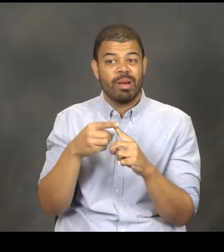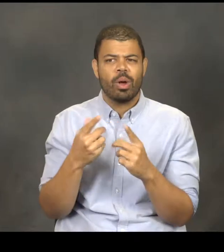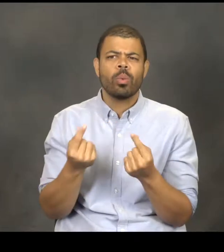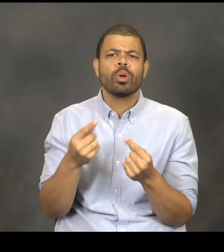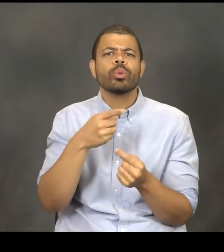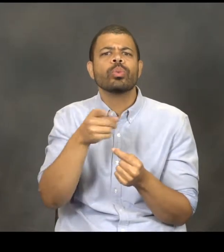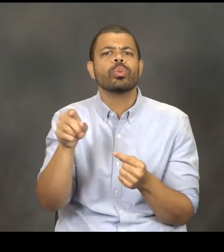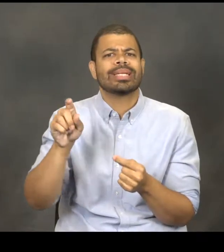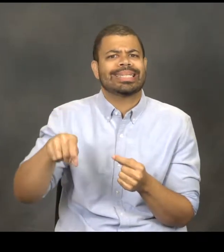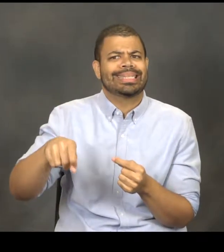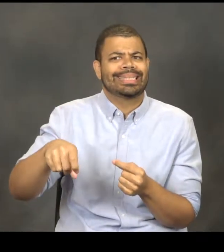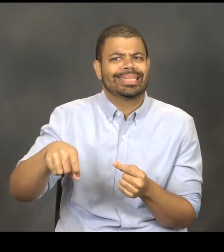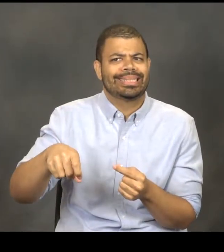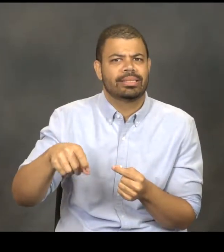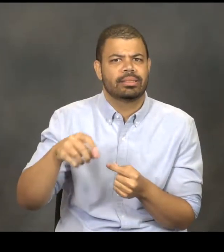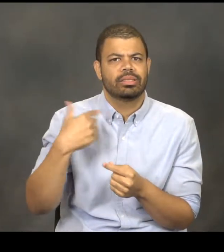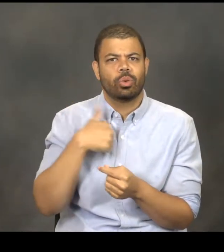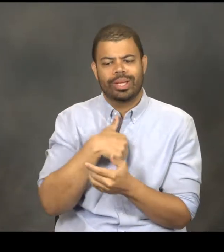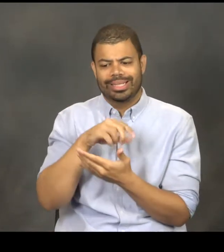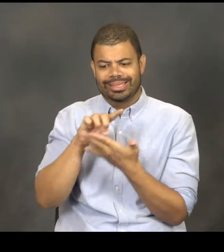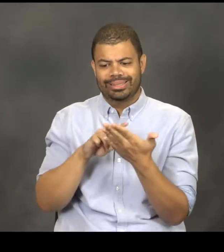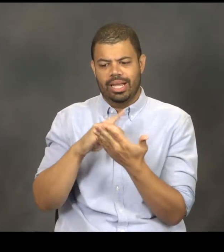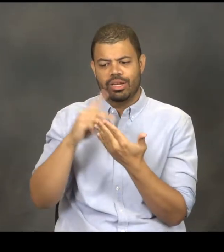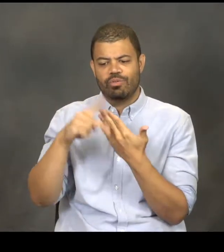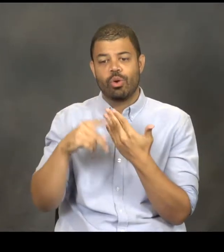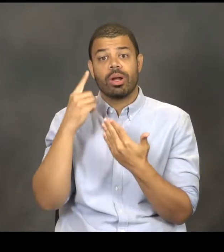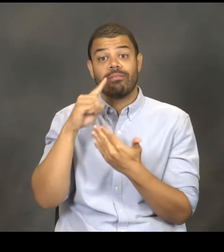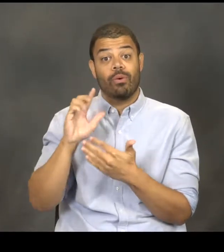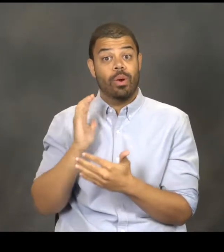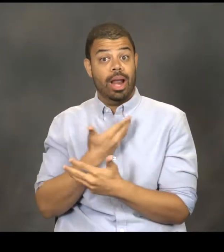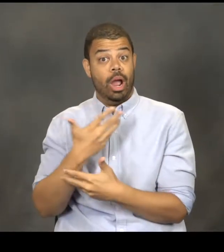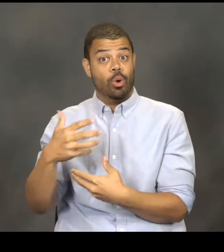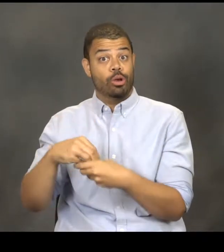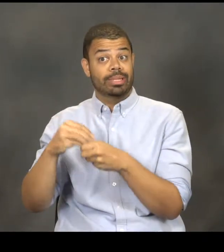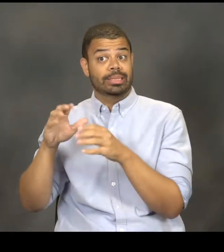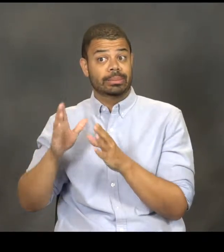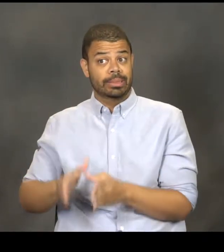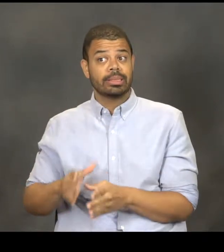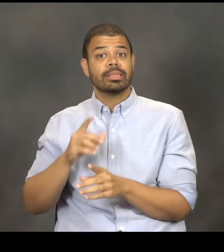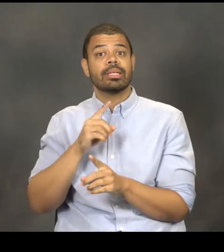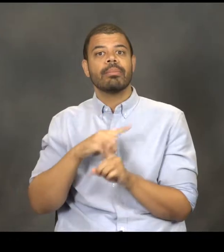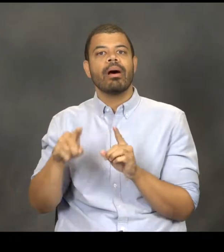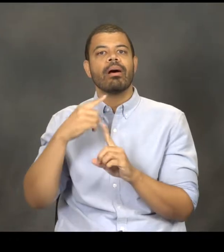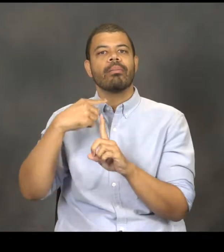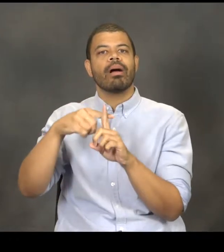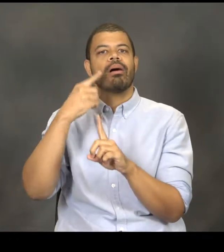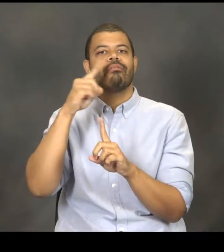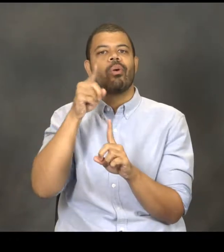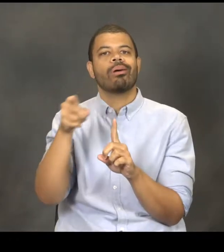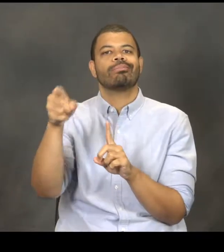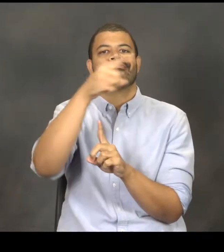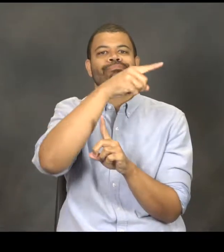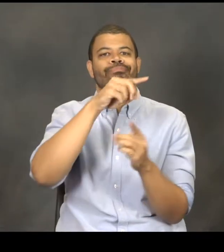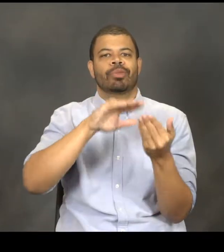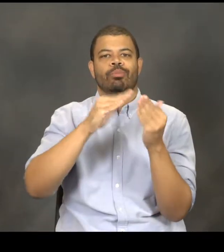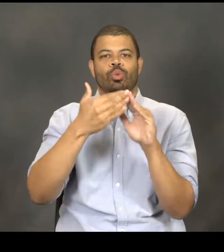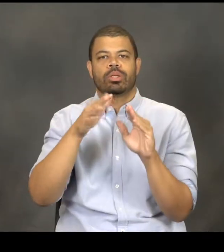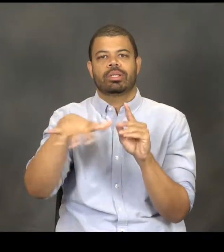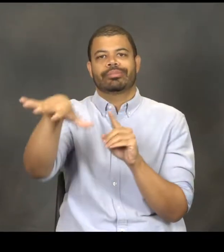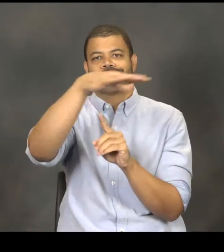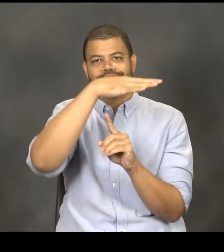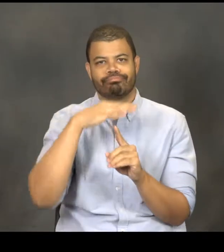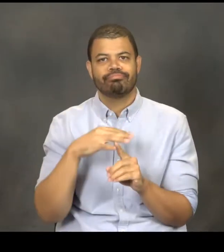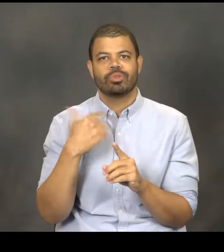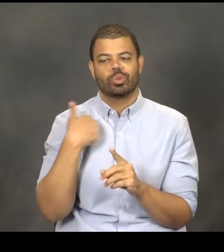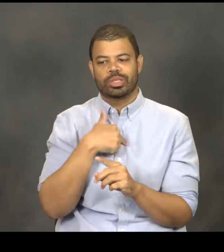there? And designing a program not just for our participants. I want to make sure that it's available to the community at large. So trying to